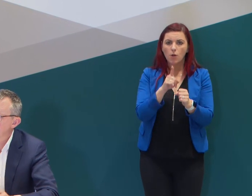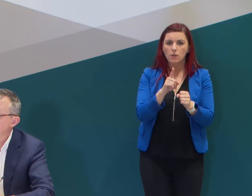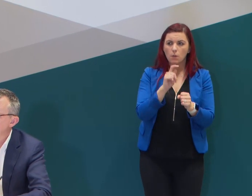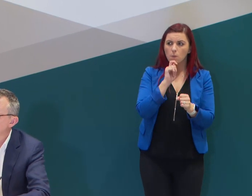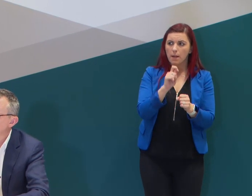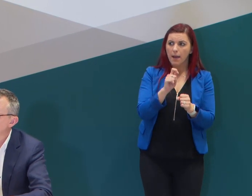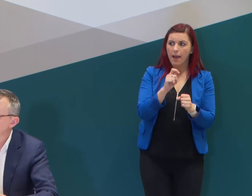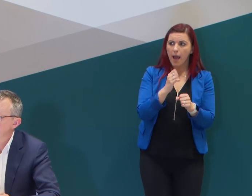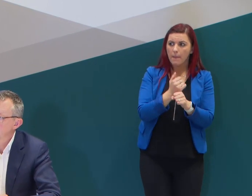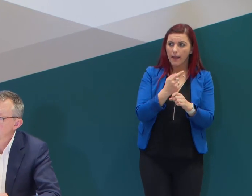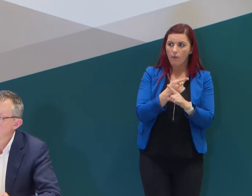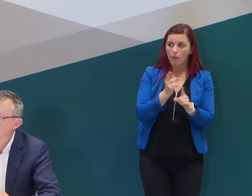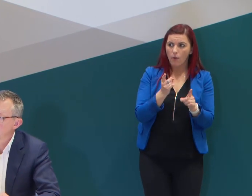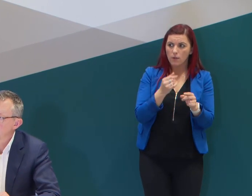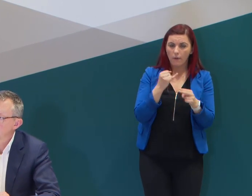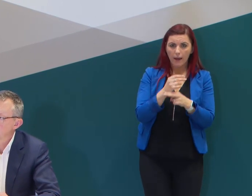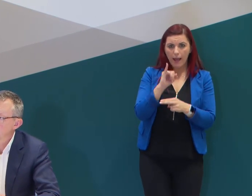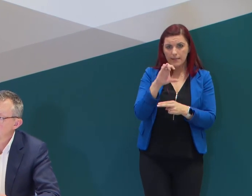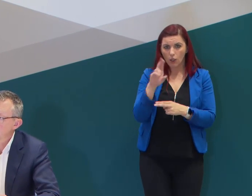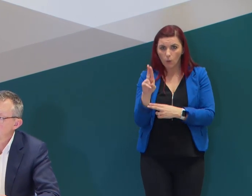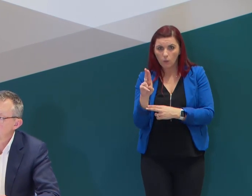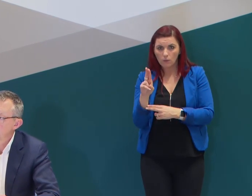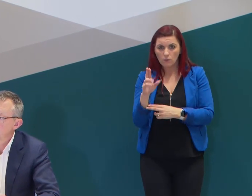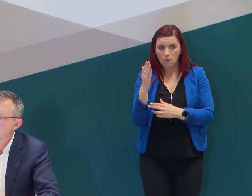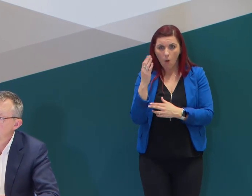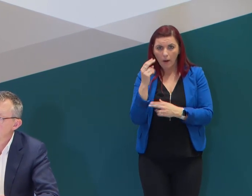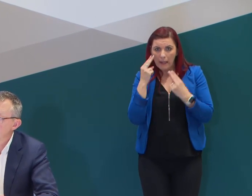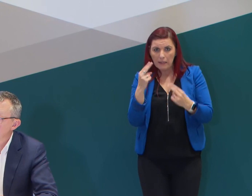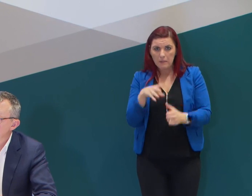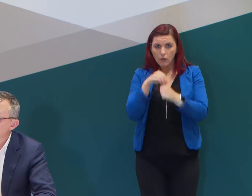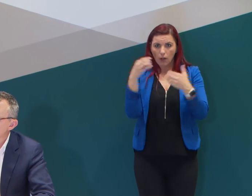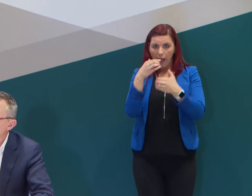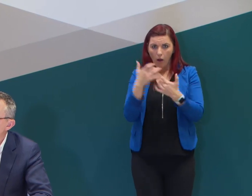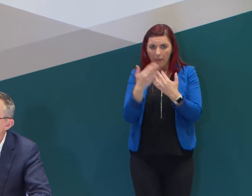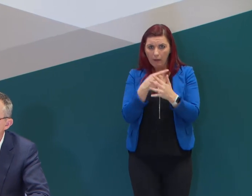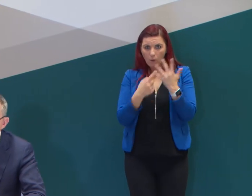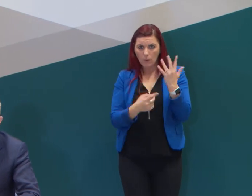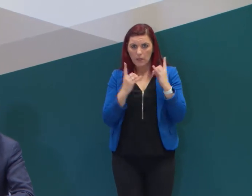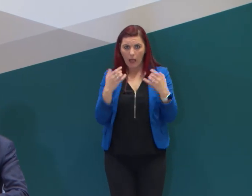many of them were in intensive care units or requiring specialist care?